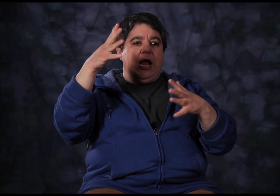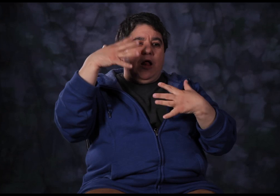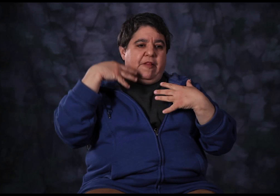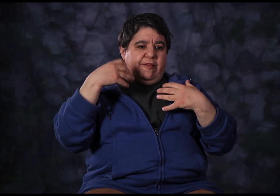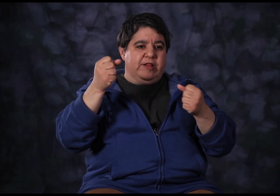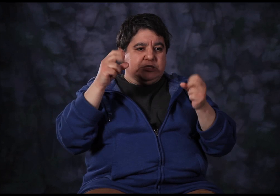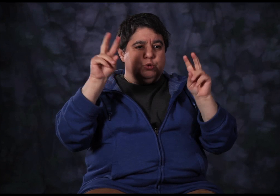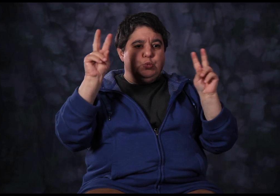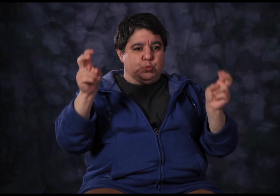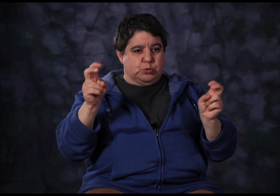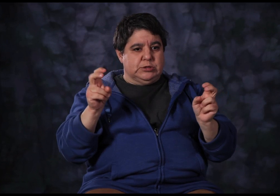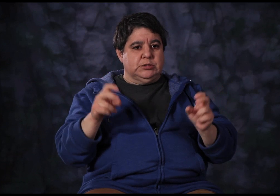voices.